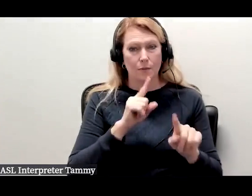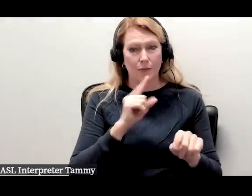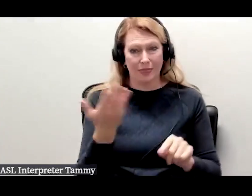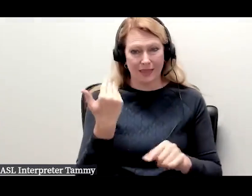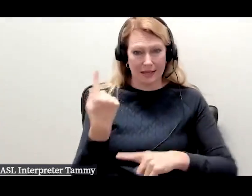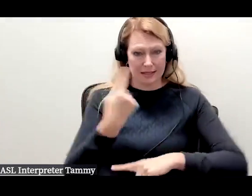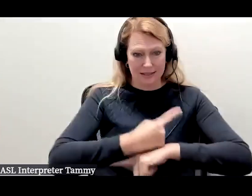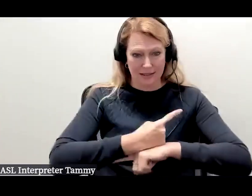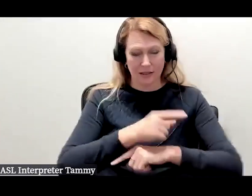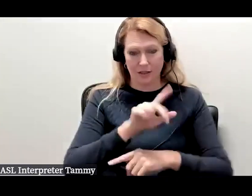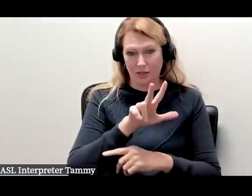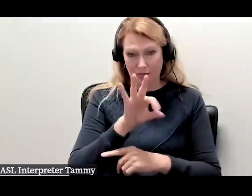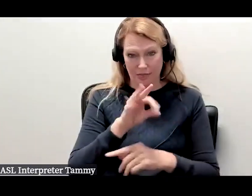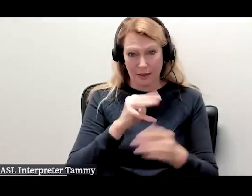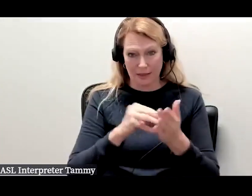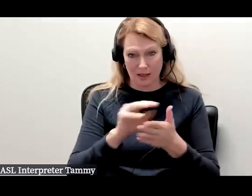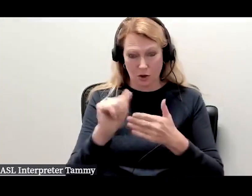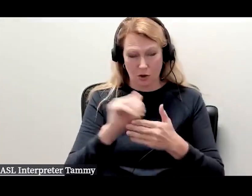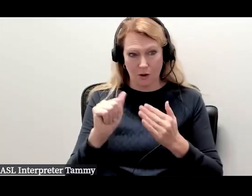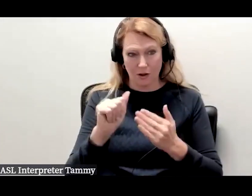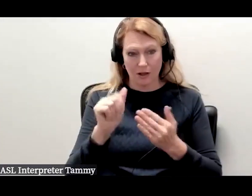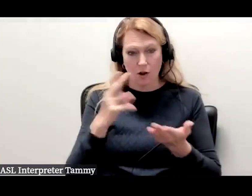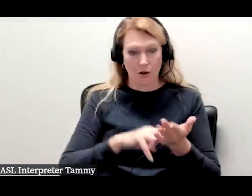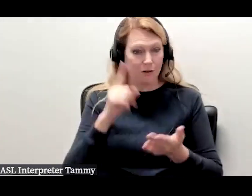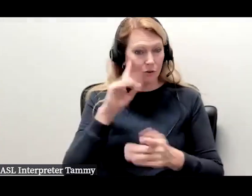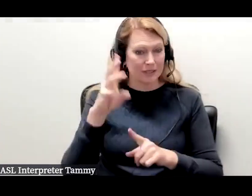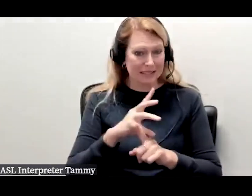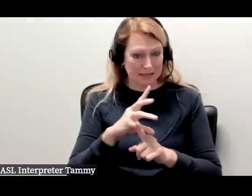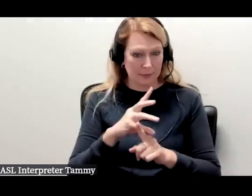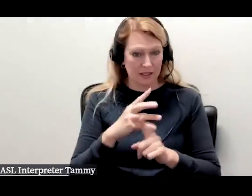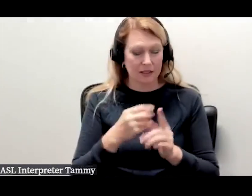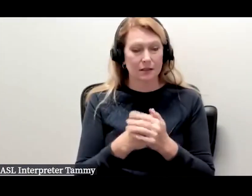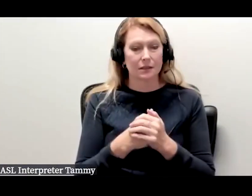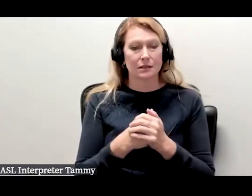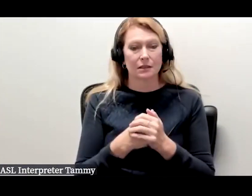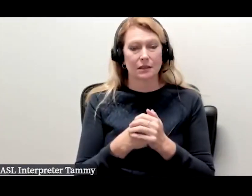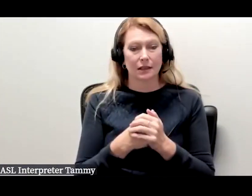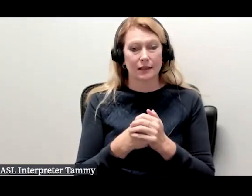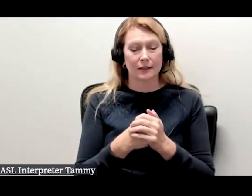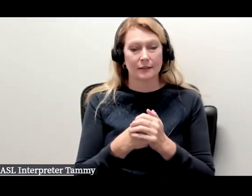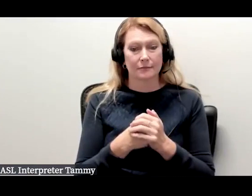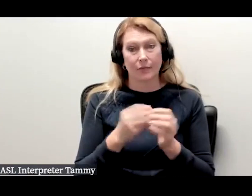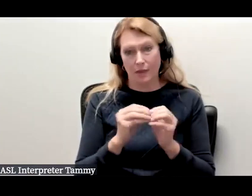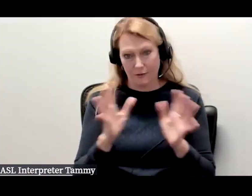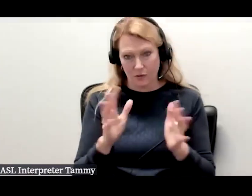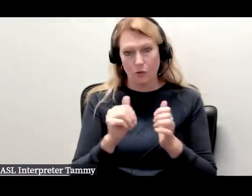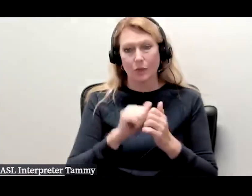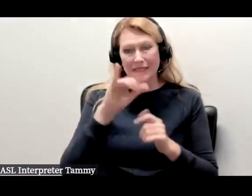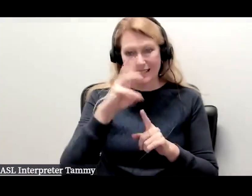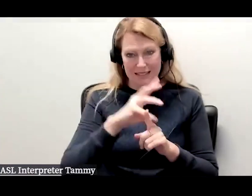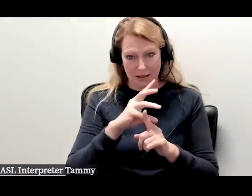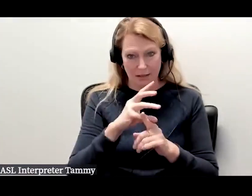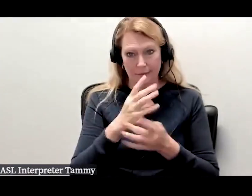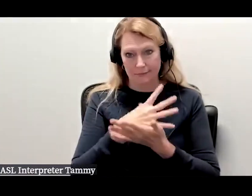a $39 million contract for 6 months, um, which would obviously when that 6 months runs out, are